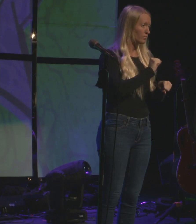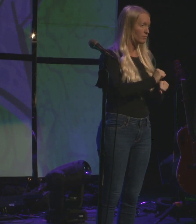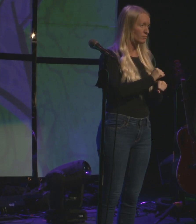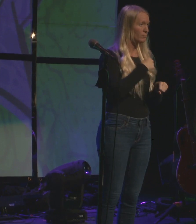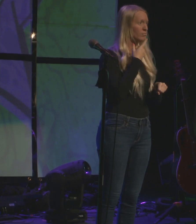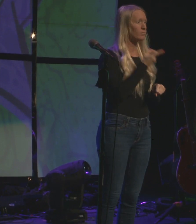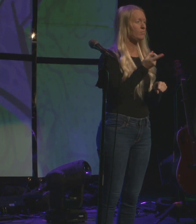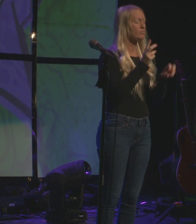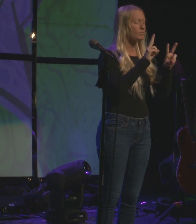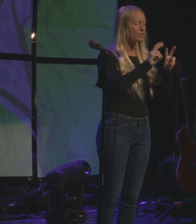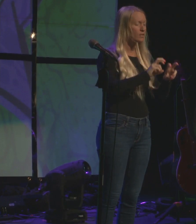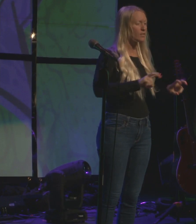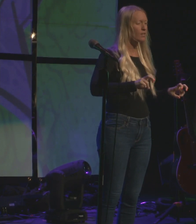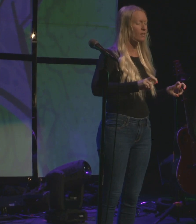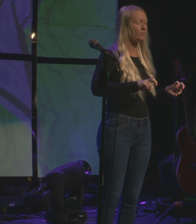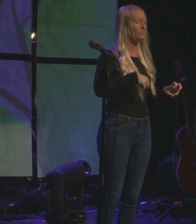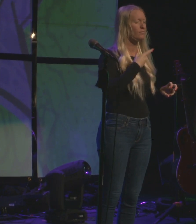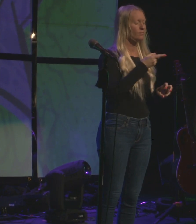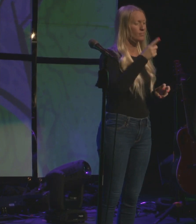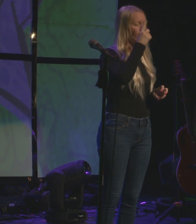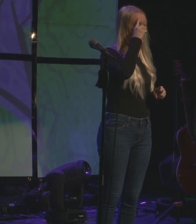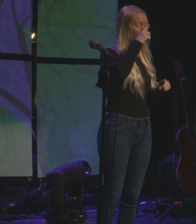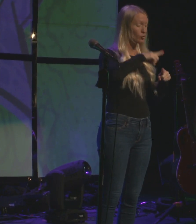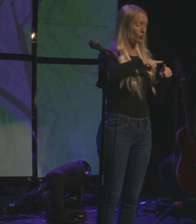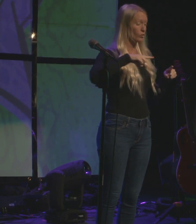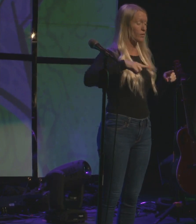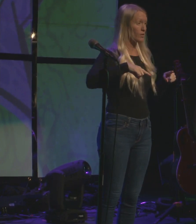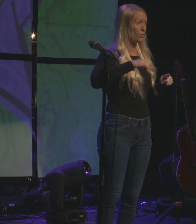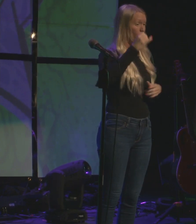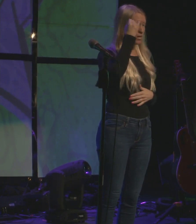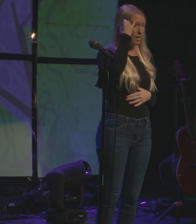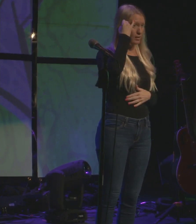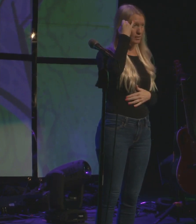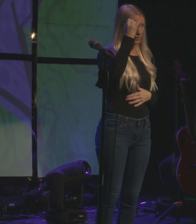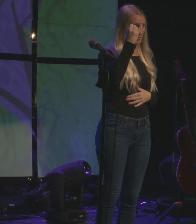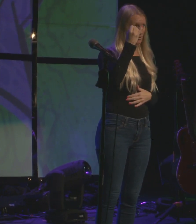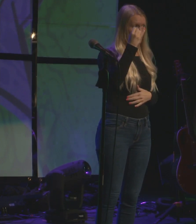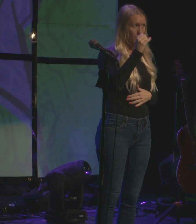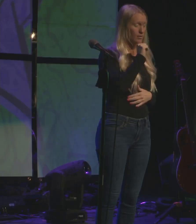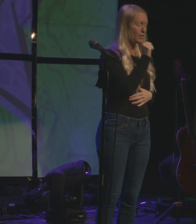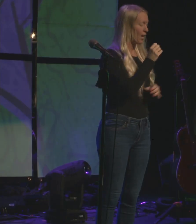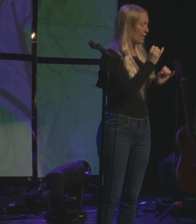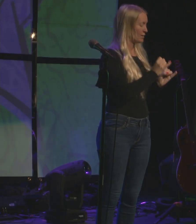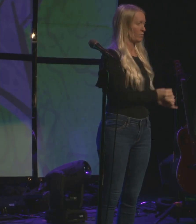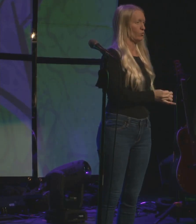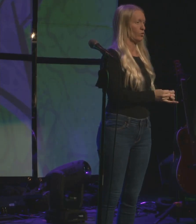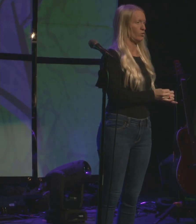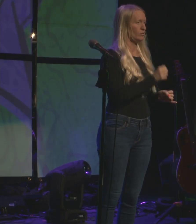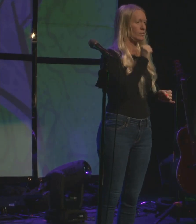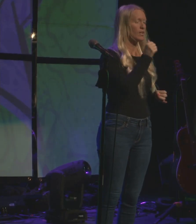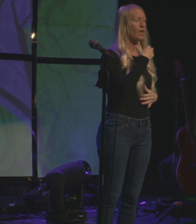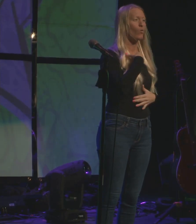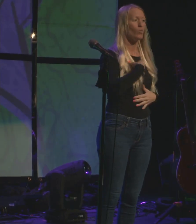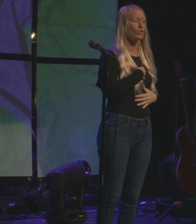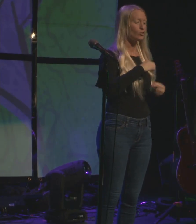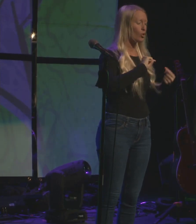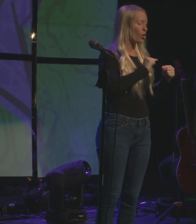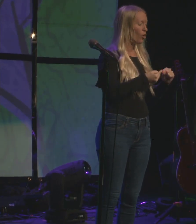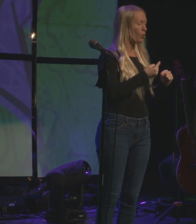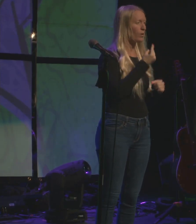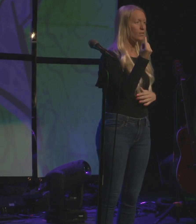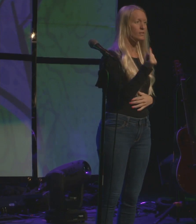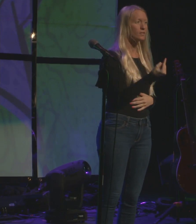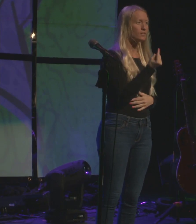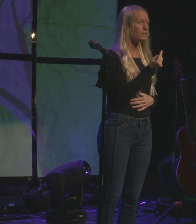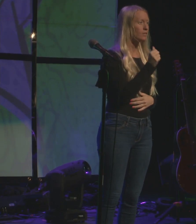analyze, to disagree with ideas more than the individual. To not wish harm on someone, to not